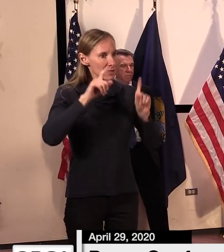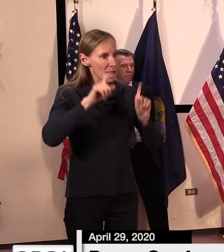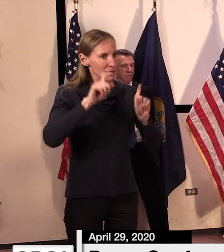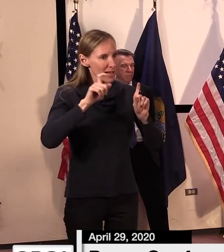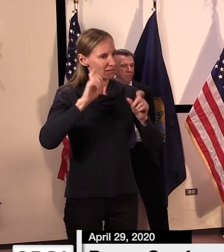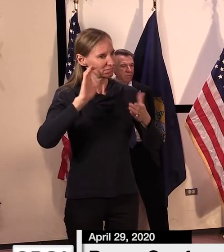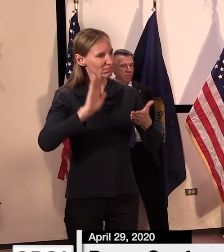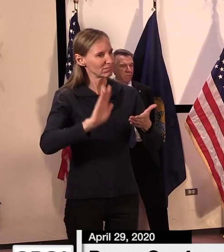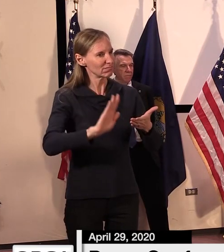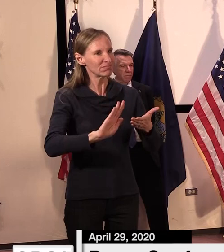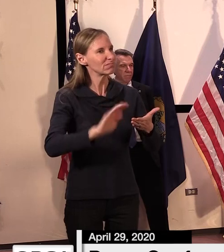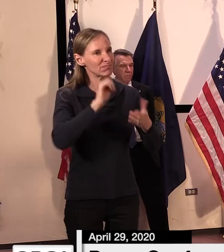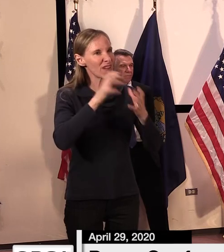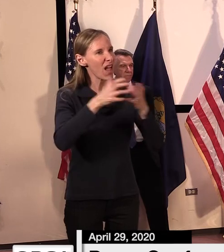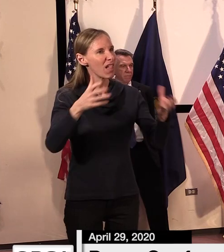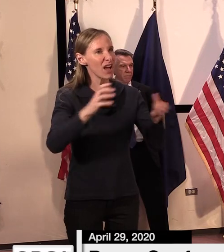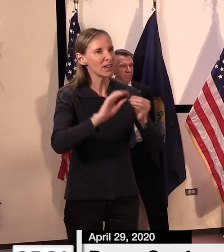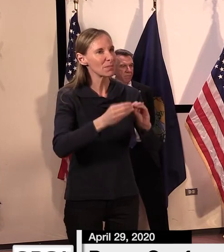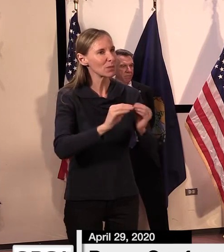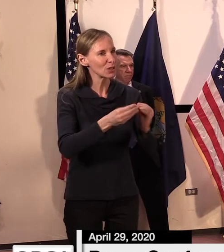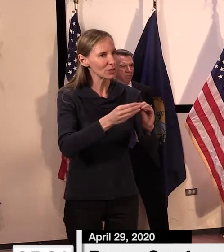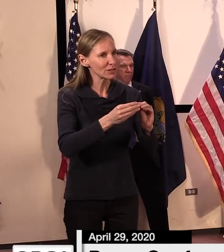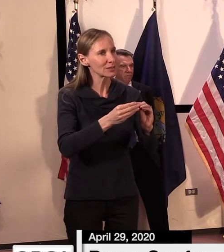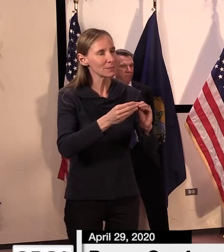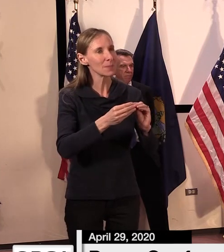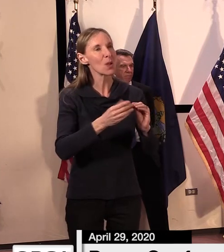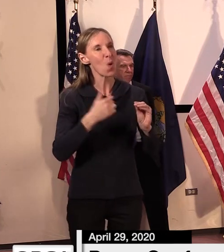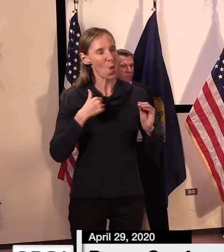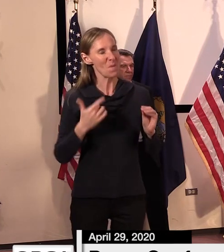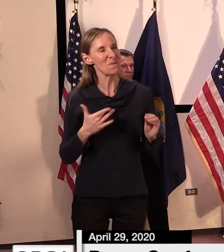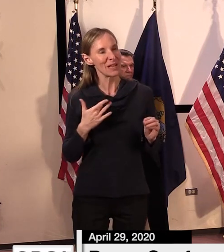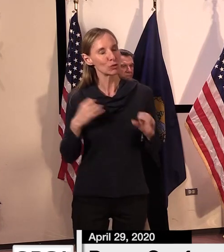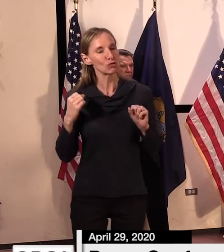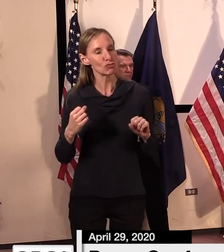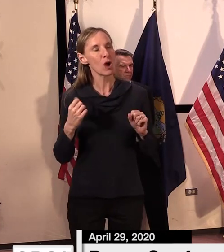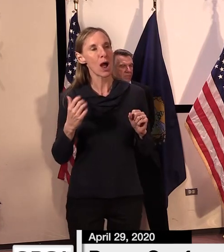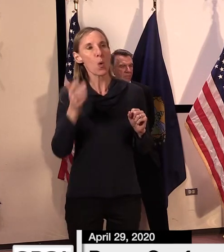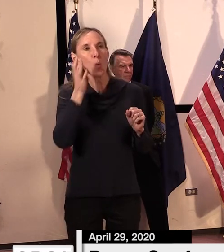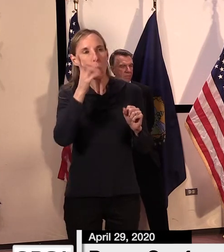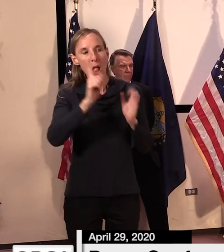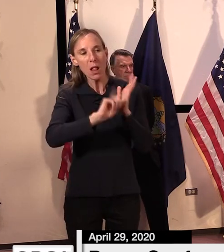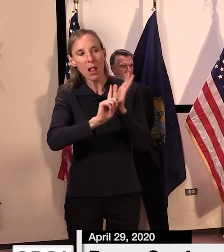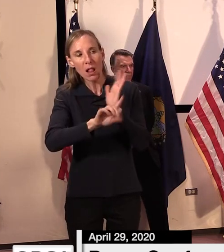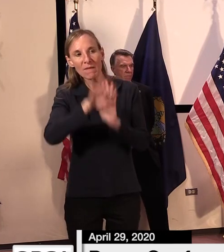who are by definition more mildly symptomatic